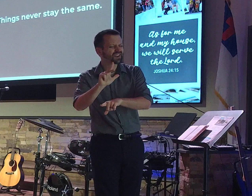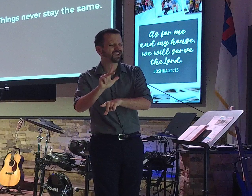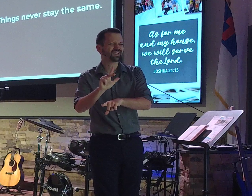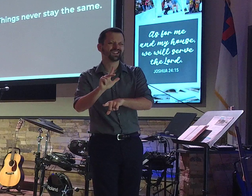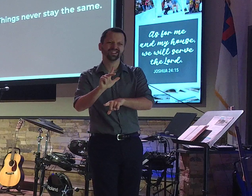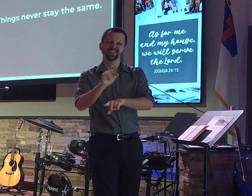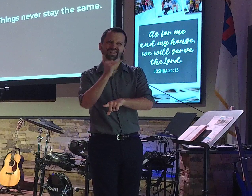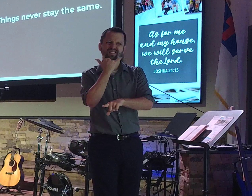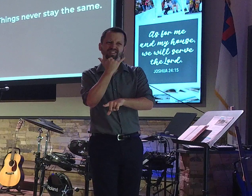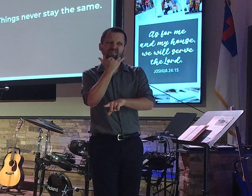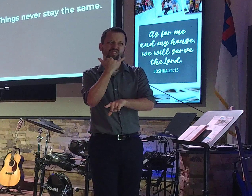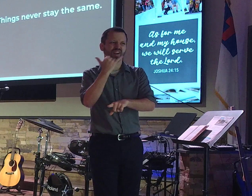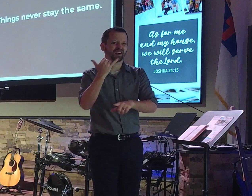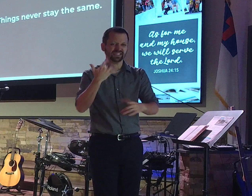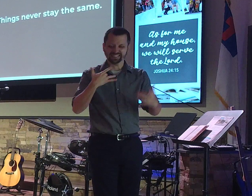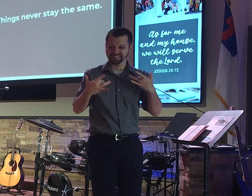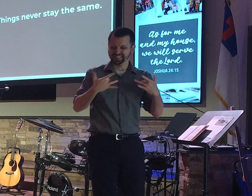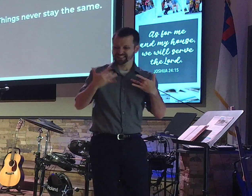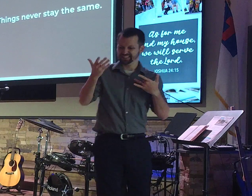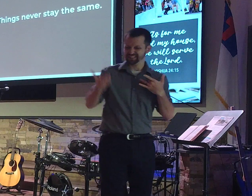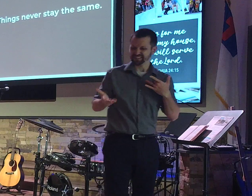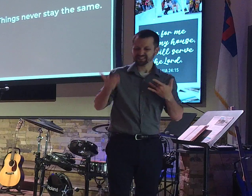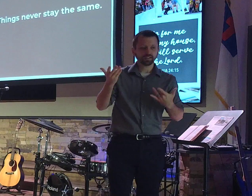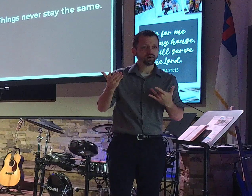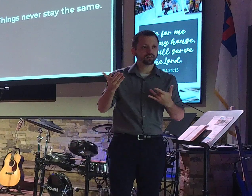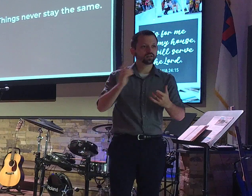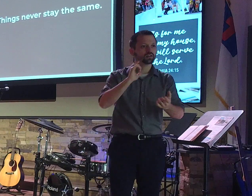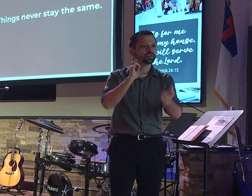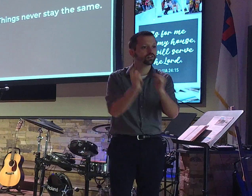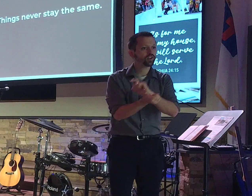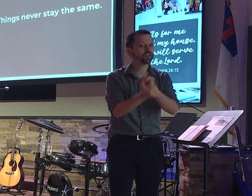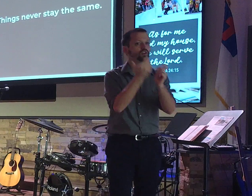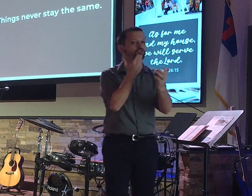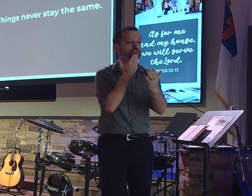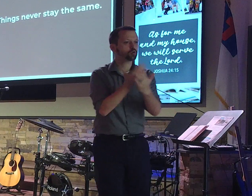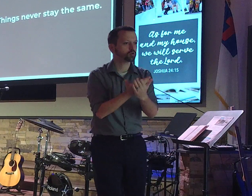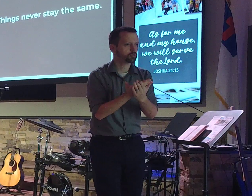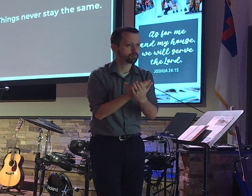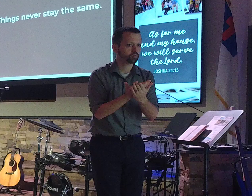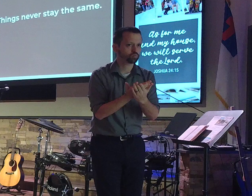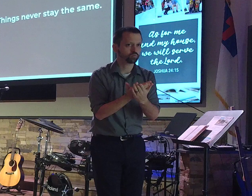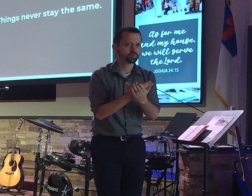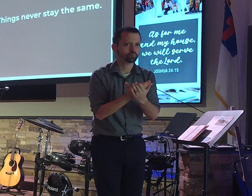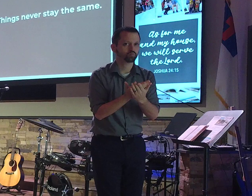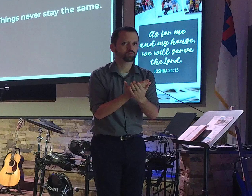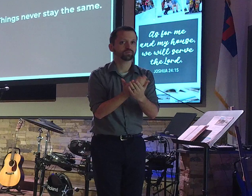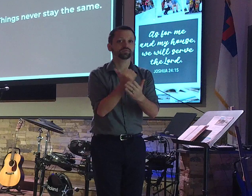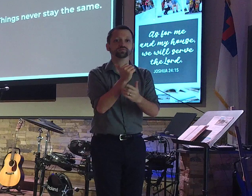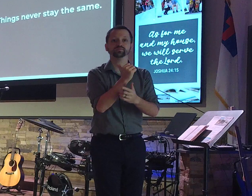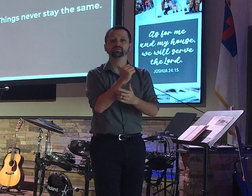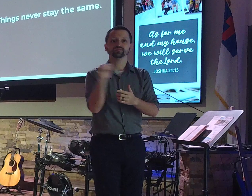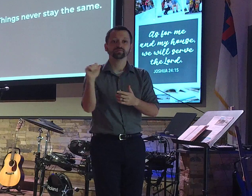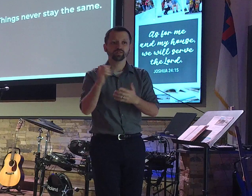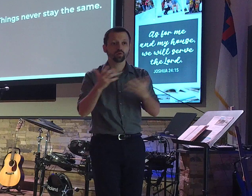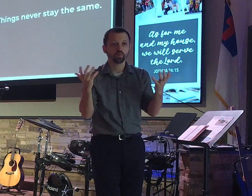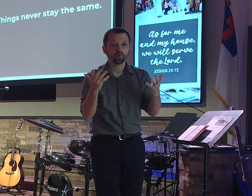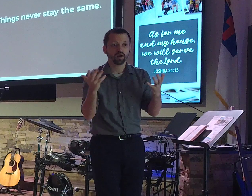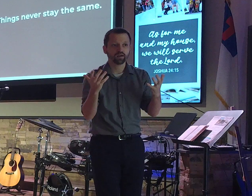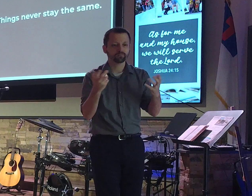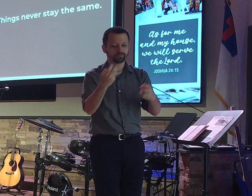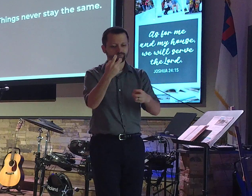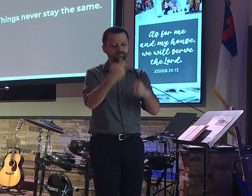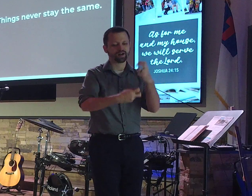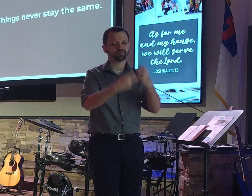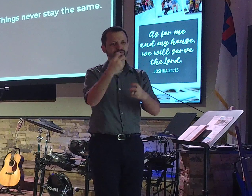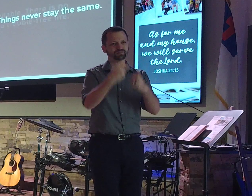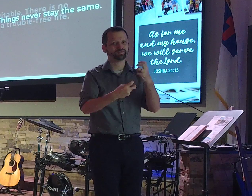know, change is inevitable. Change is good. Now, the other thing that's inevitable in your life are trials. There's